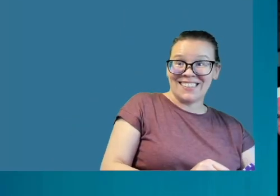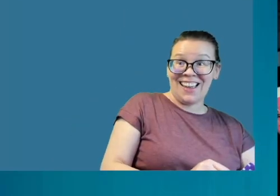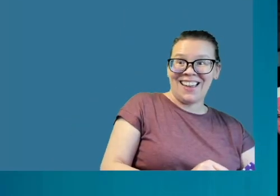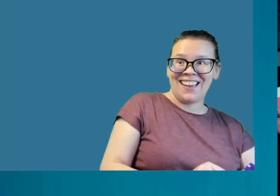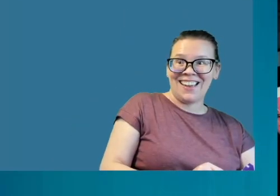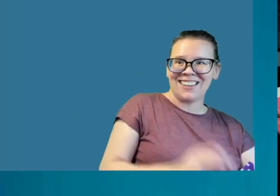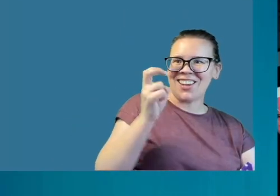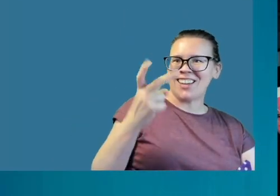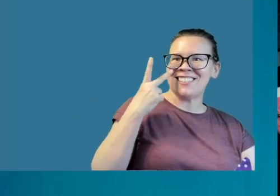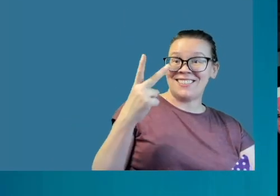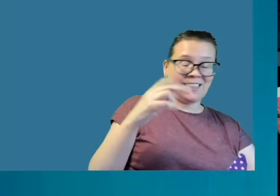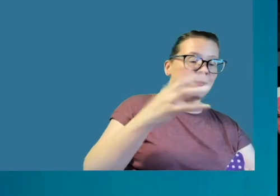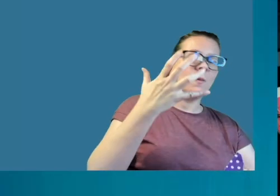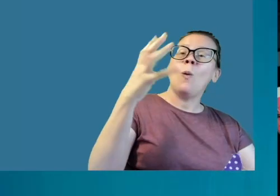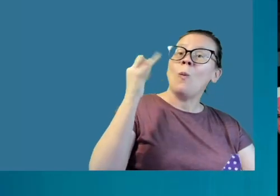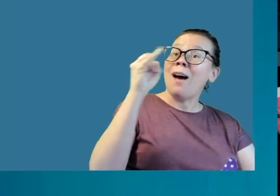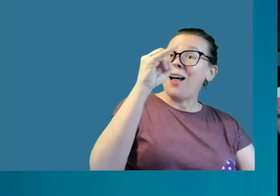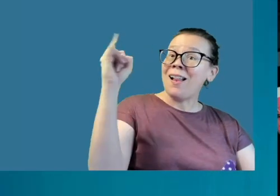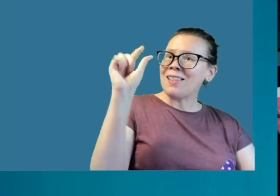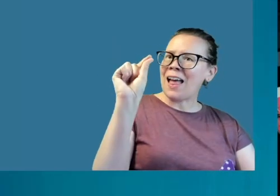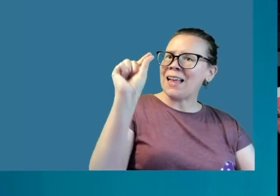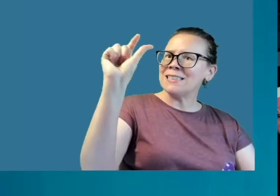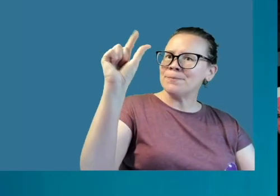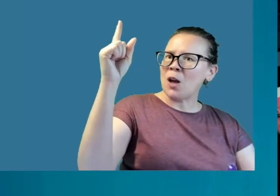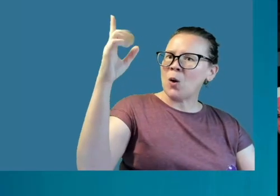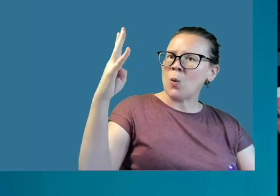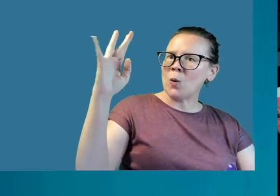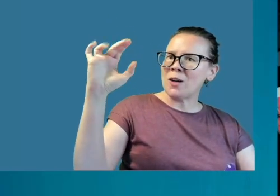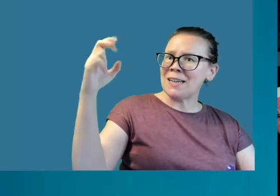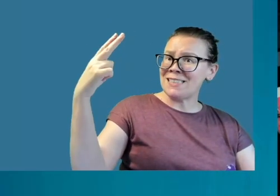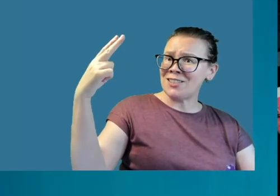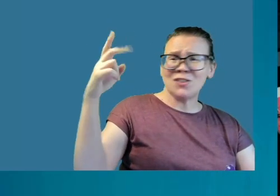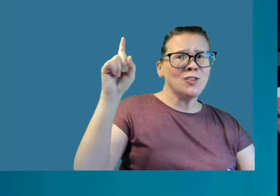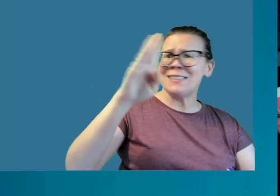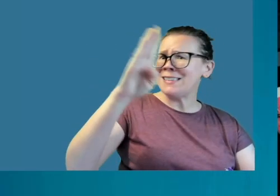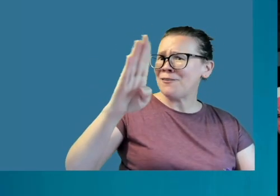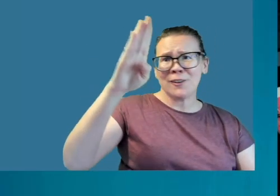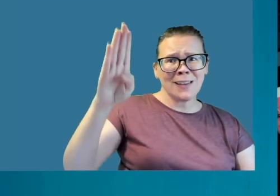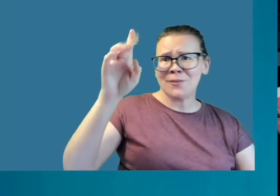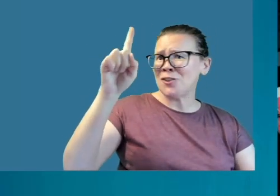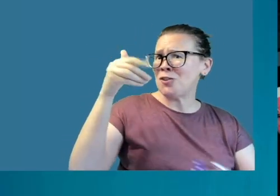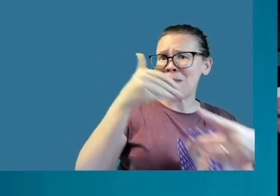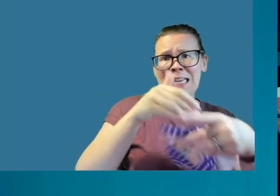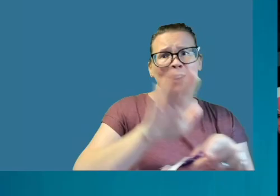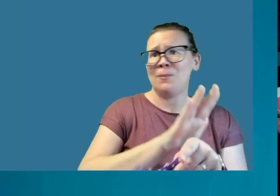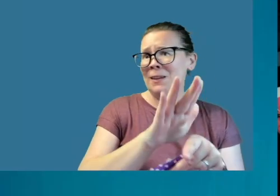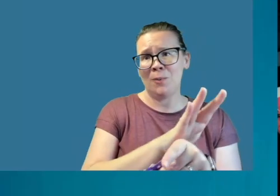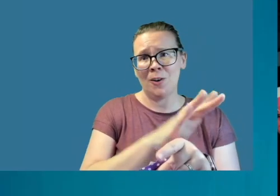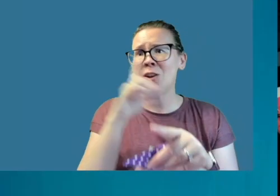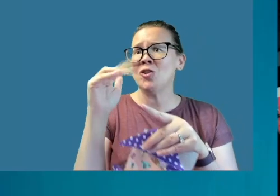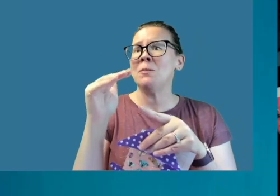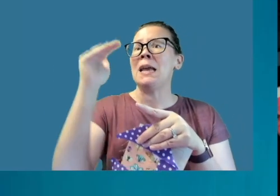Just as a reminder to avoid a common mistake that's heartbreaking, you want to always, always, always cut 1/4 of an